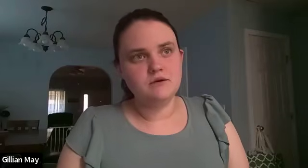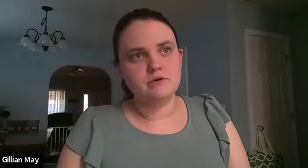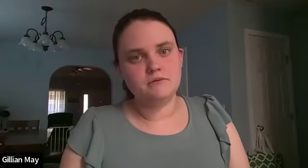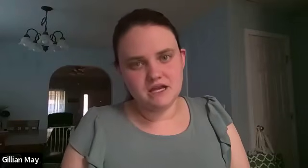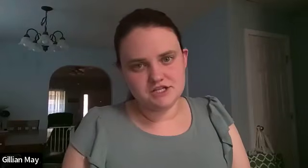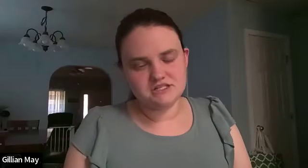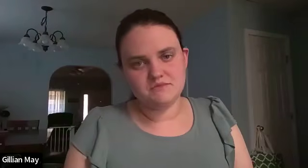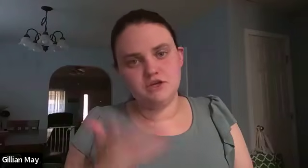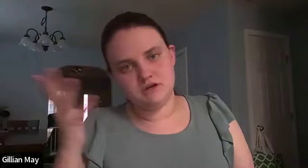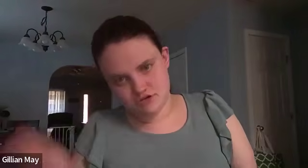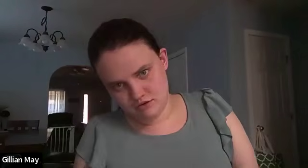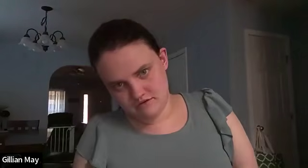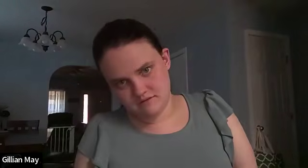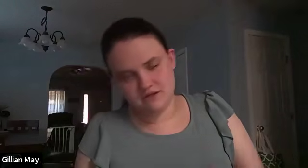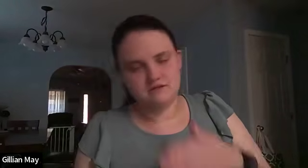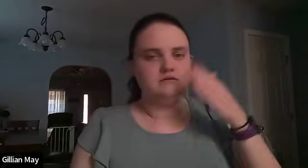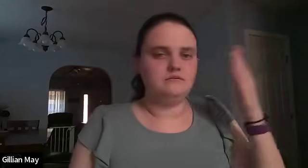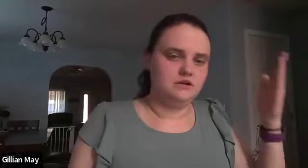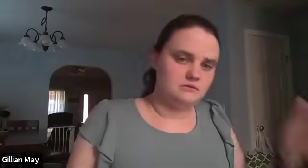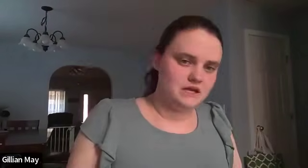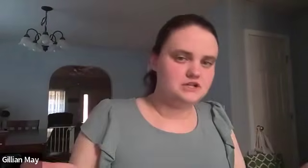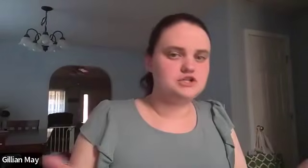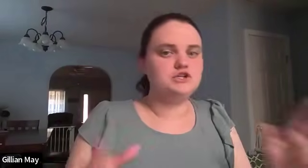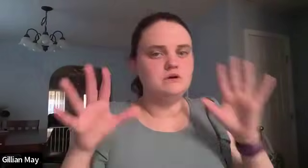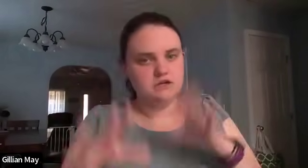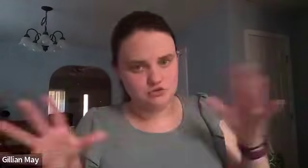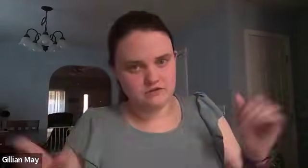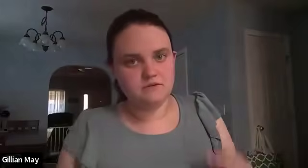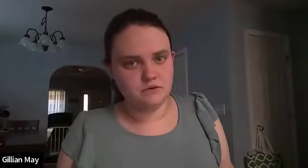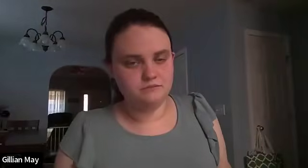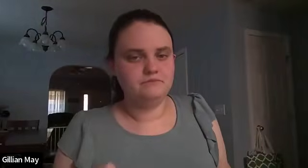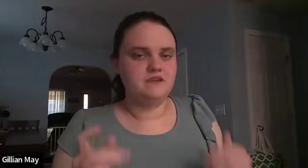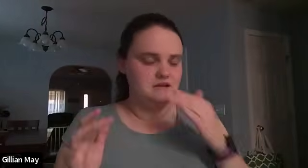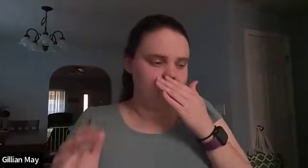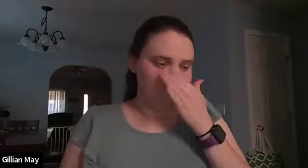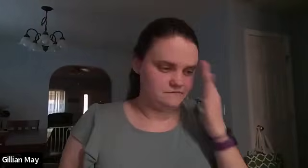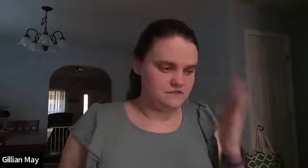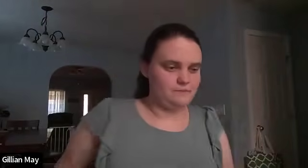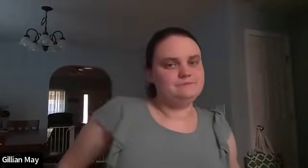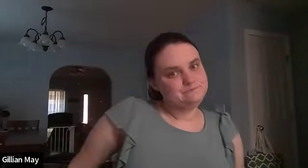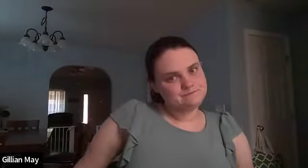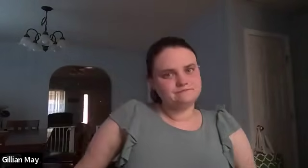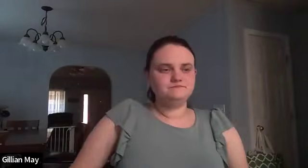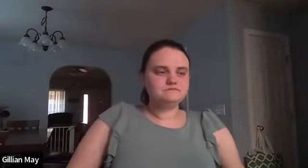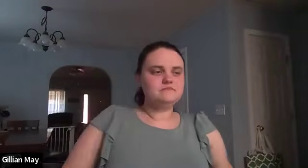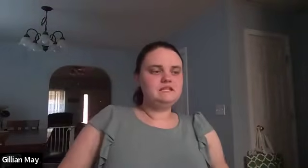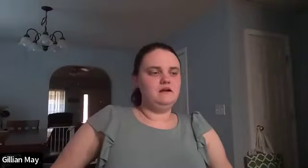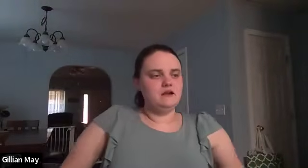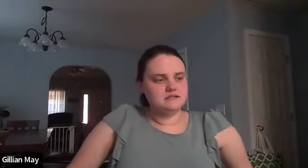when you're managing something, you're in control of something. When you're a manager, you are in control of the room, kind of deal. So, all